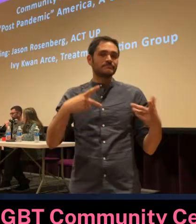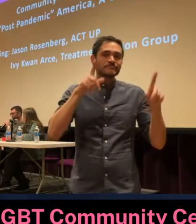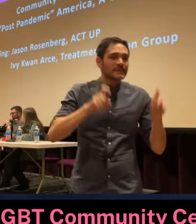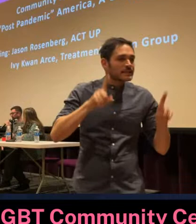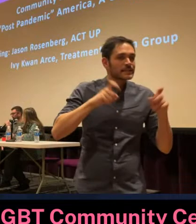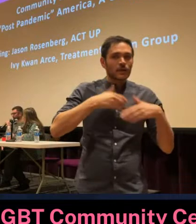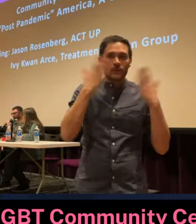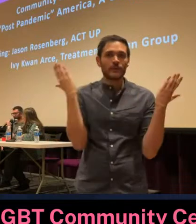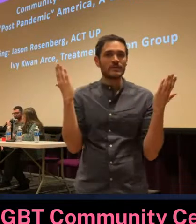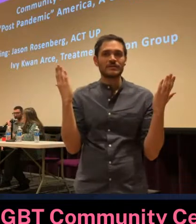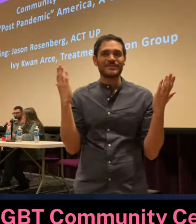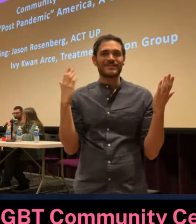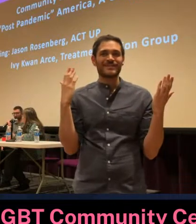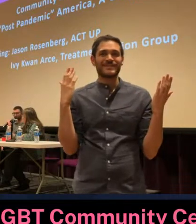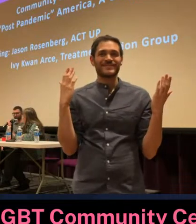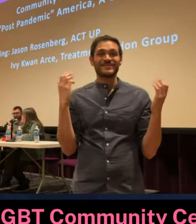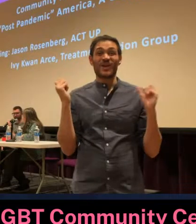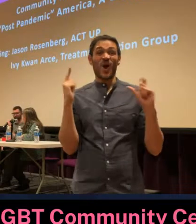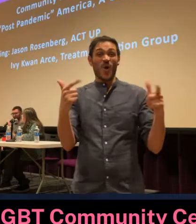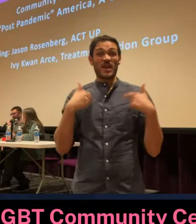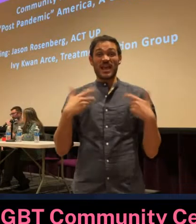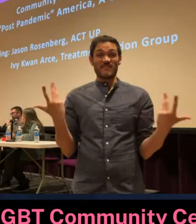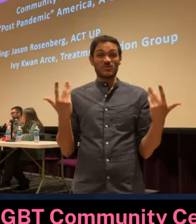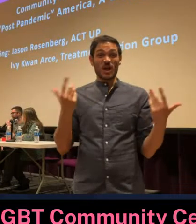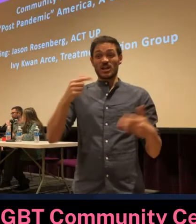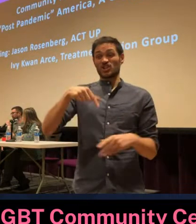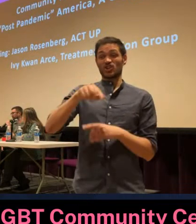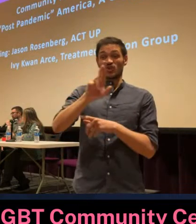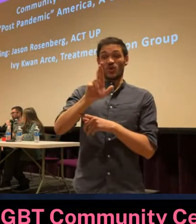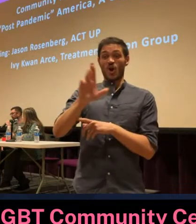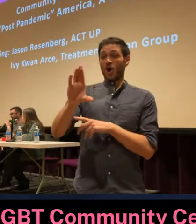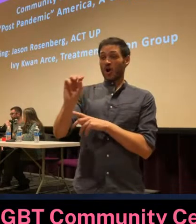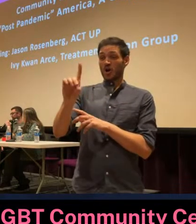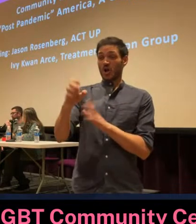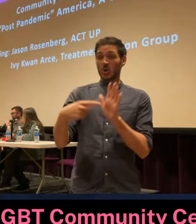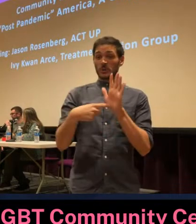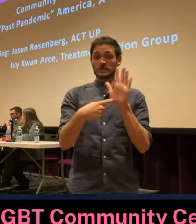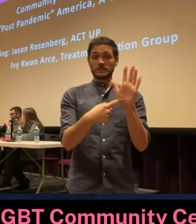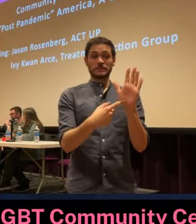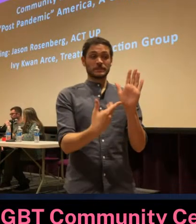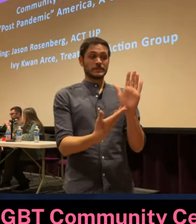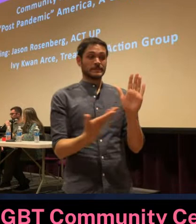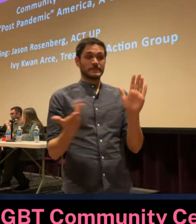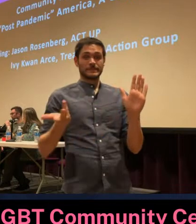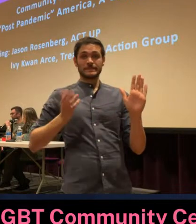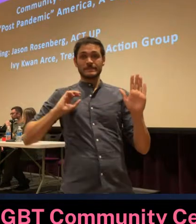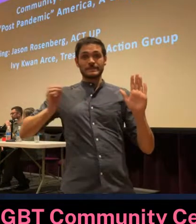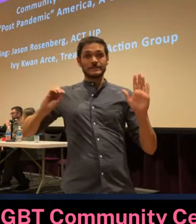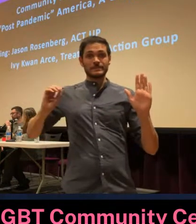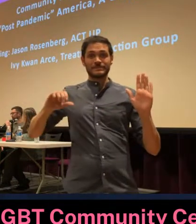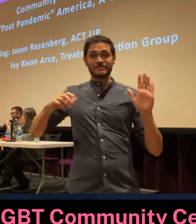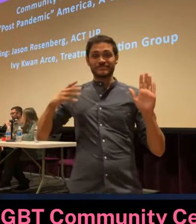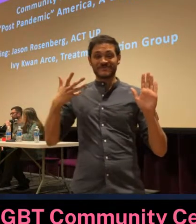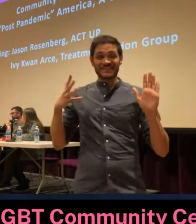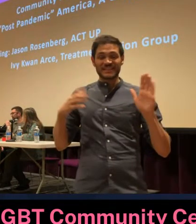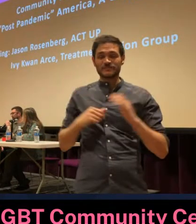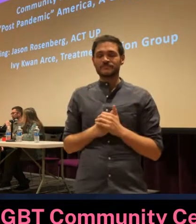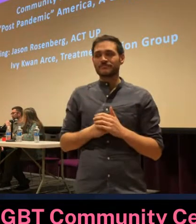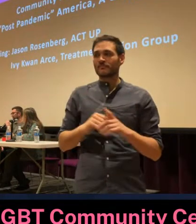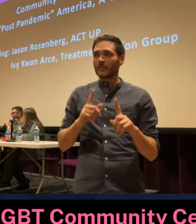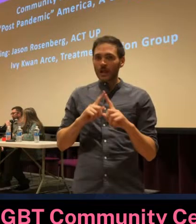all we had was a QR code from the city. So, how much has changed in a year?